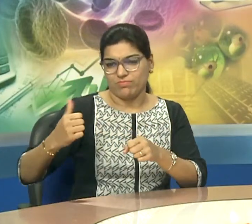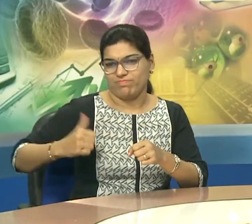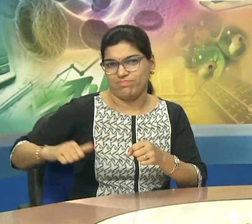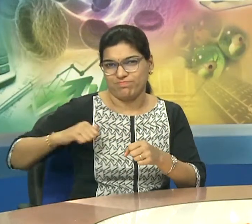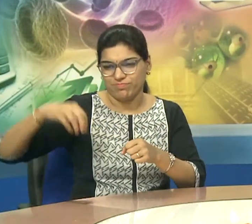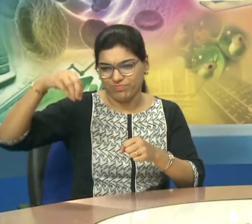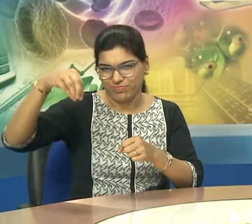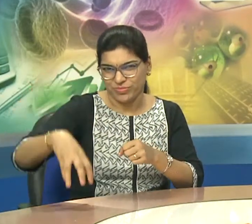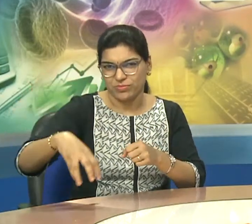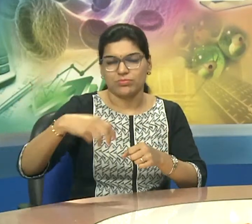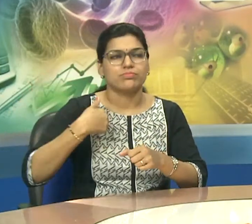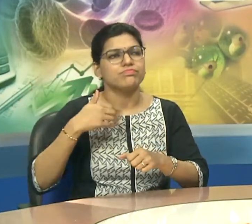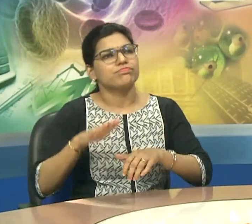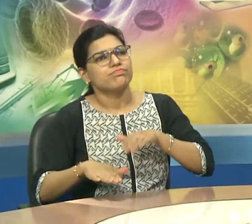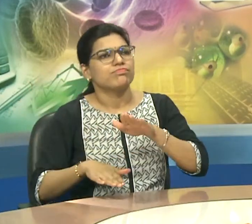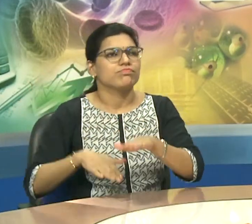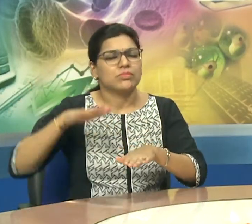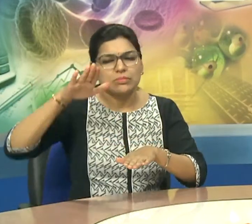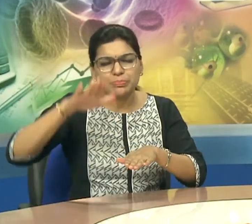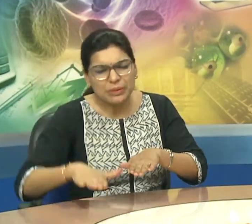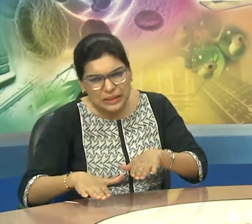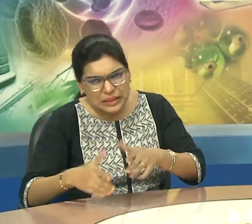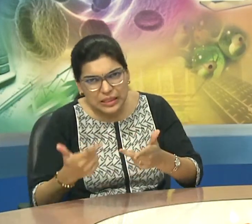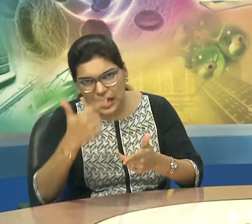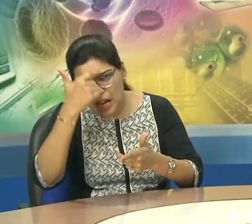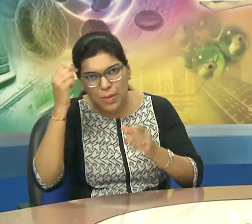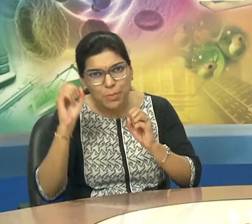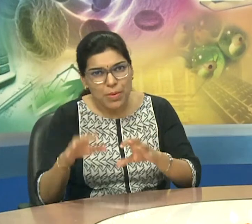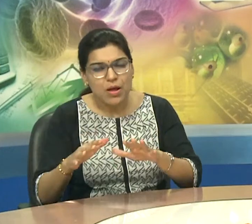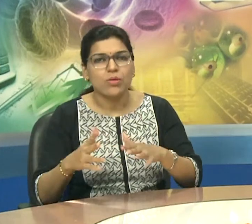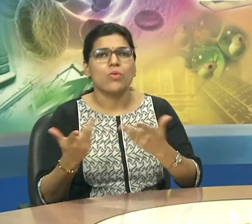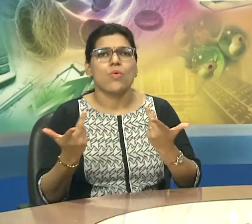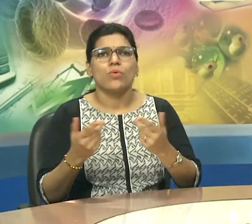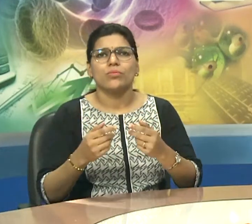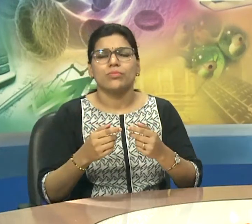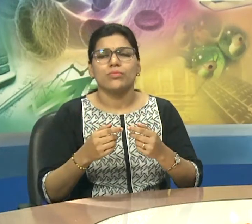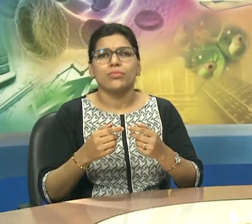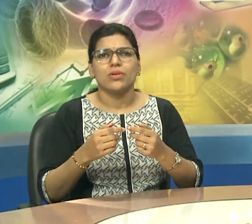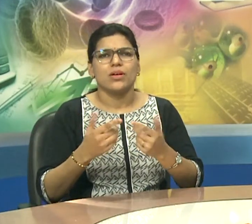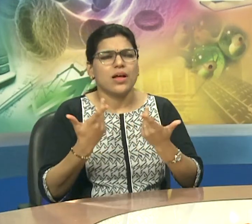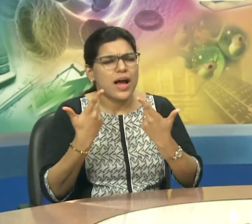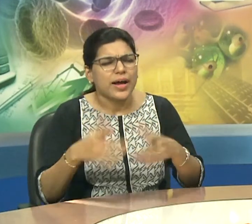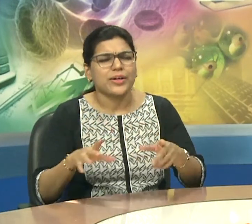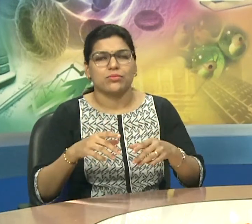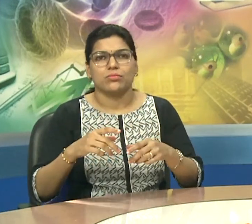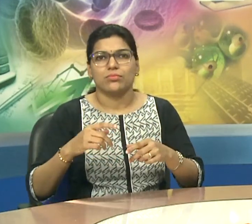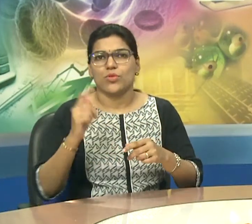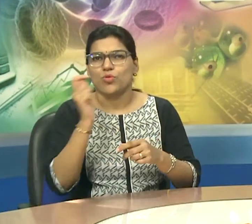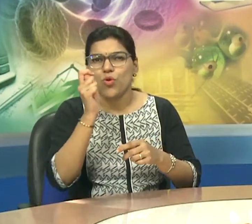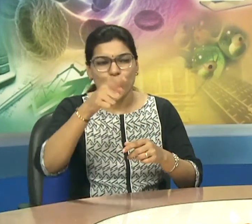For example, while playing game, you get some hurt,